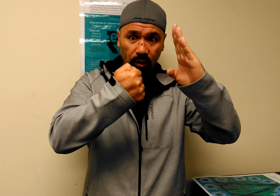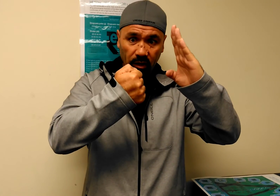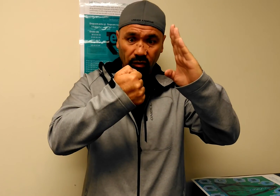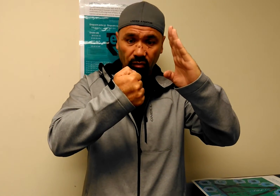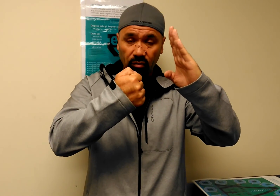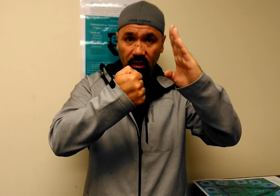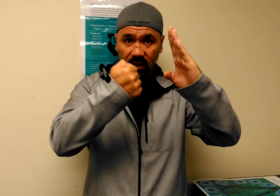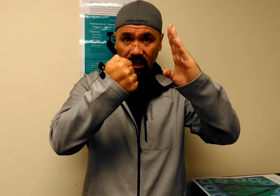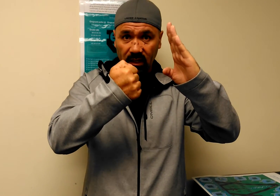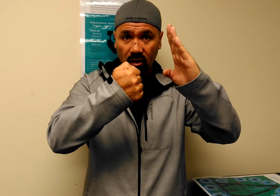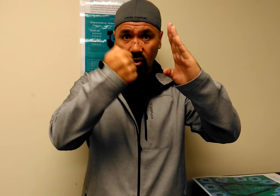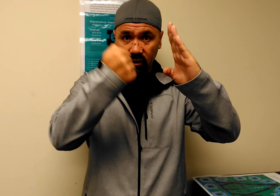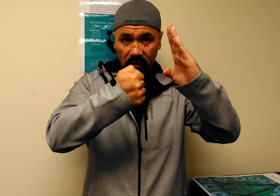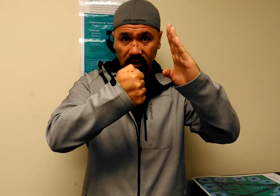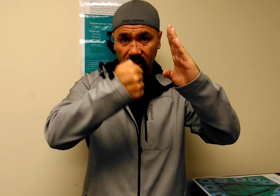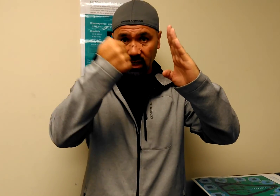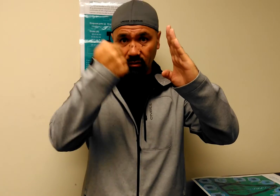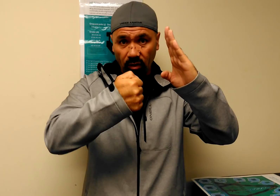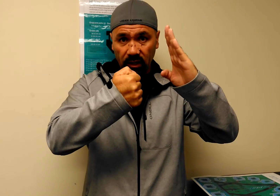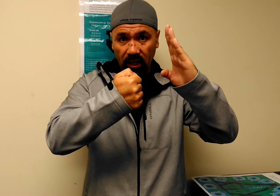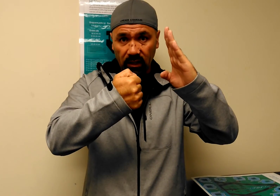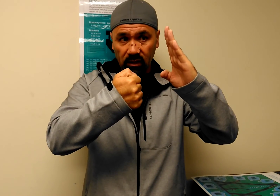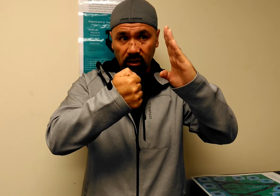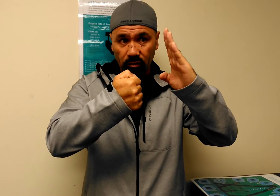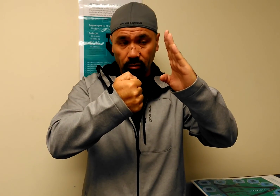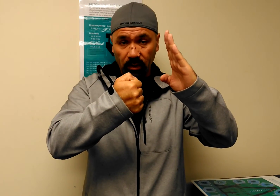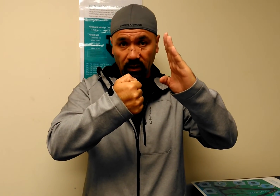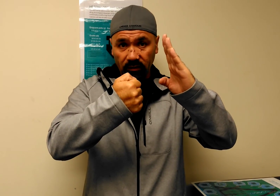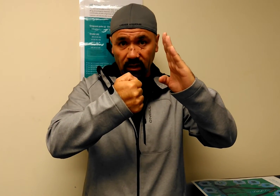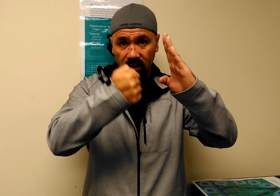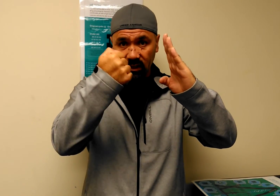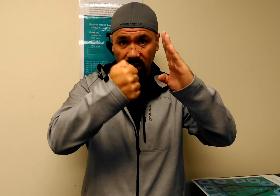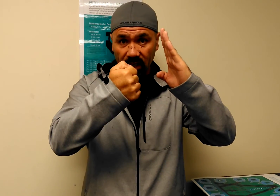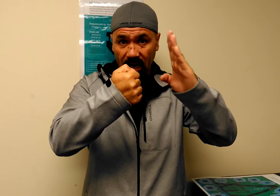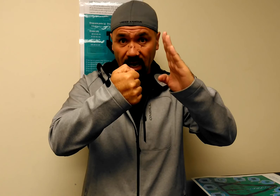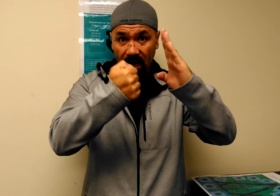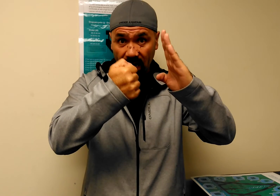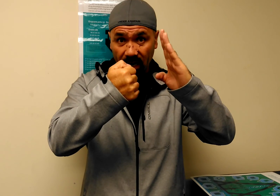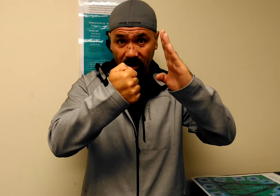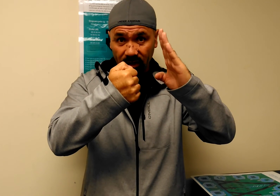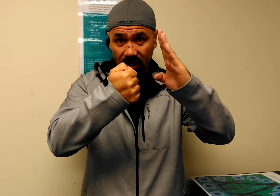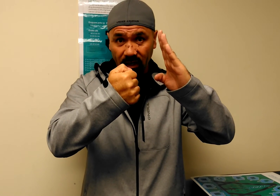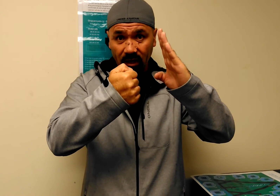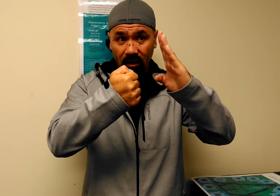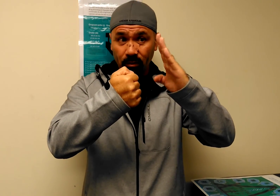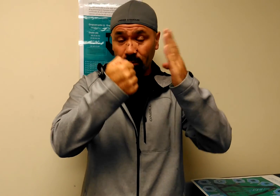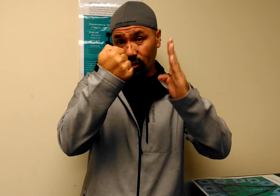go through the 10 consonants in our right hand. So it'll be like this, ha, a, ha, okay? But I'm not going to